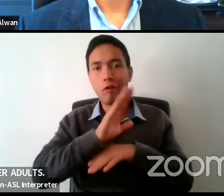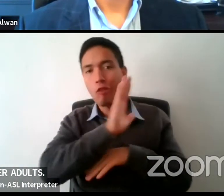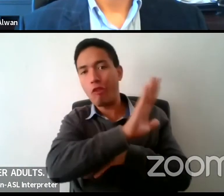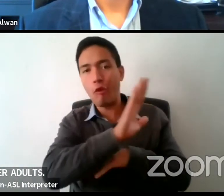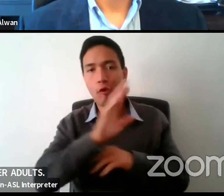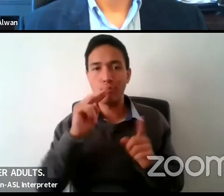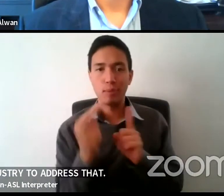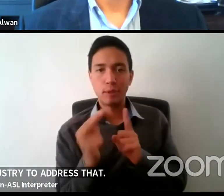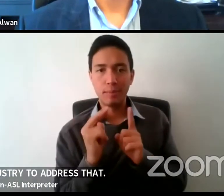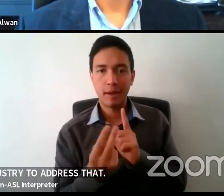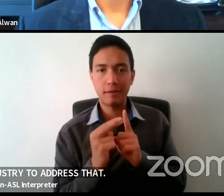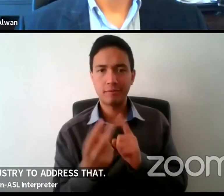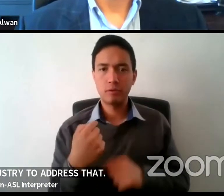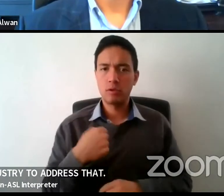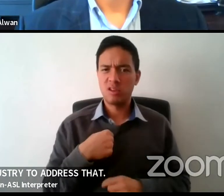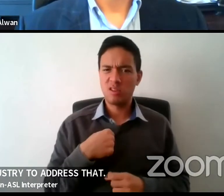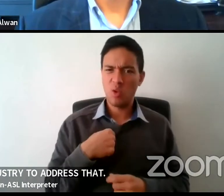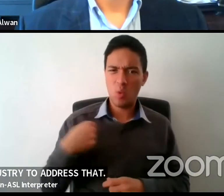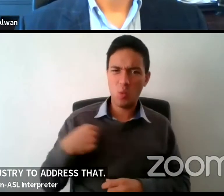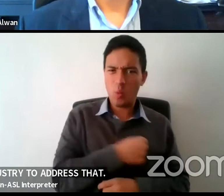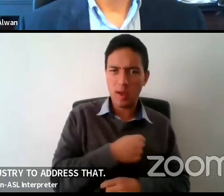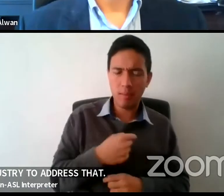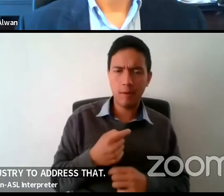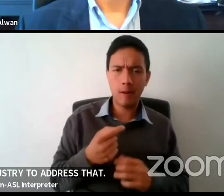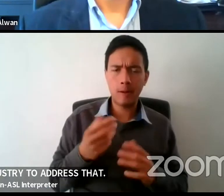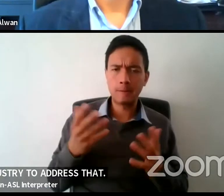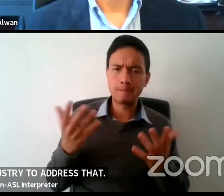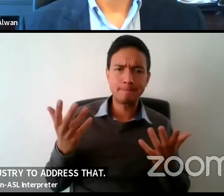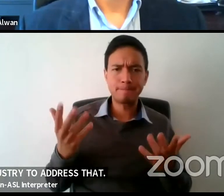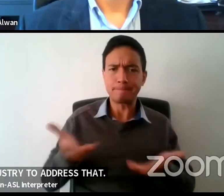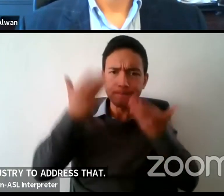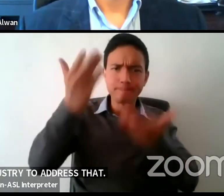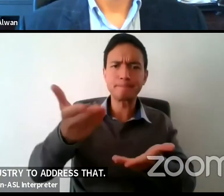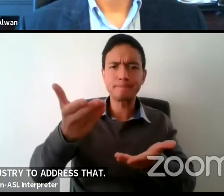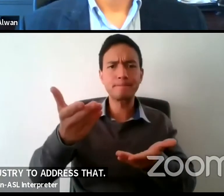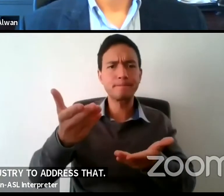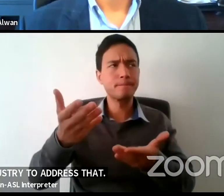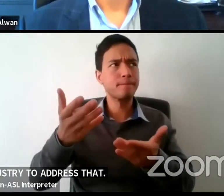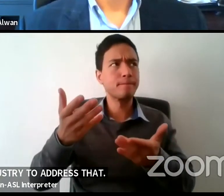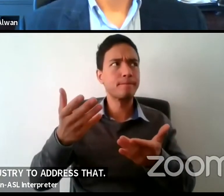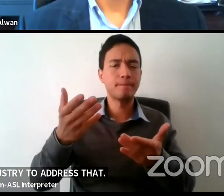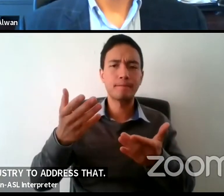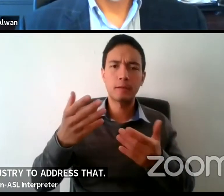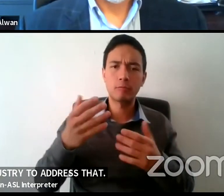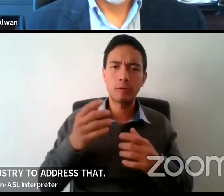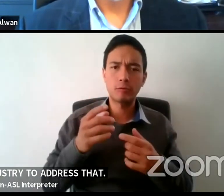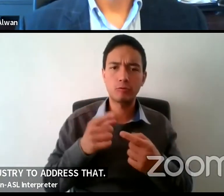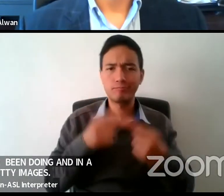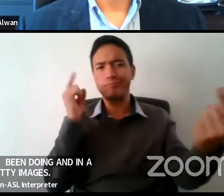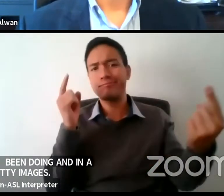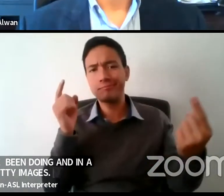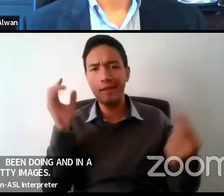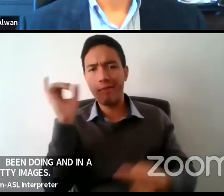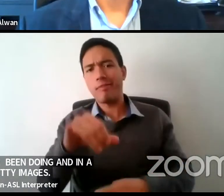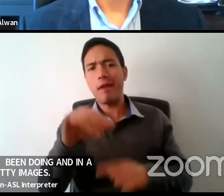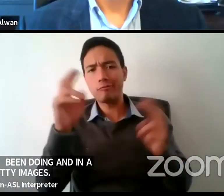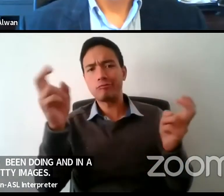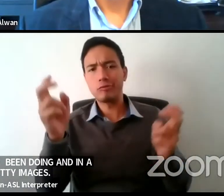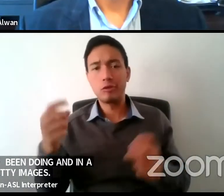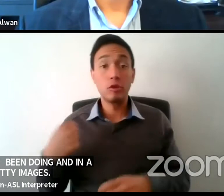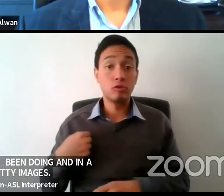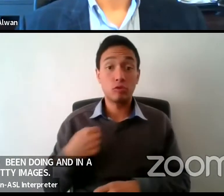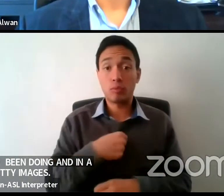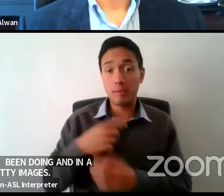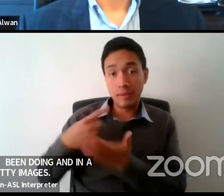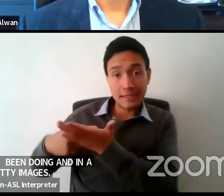that's something we've been doing in a partnership that we have with Getty Images. So how do we address this even in stock imagery? You